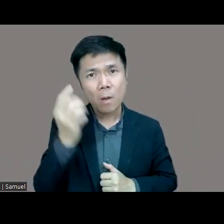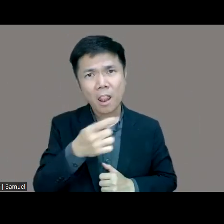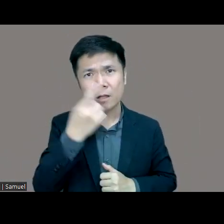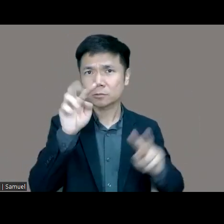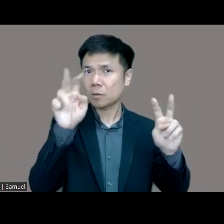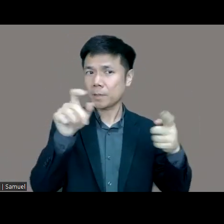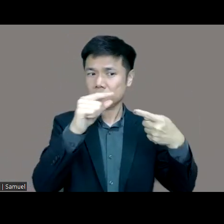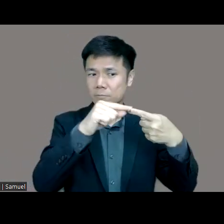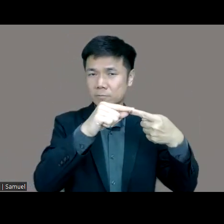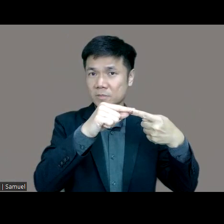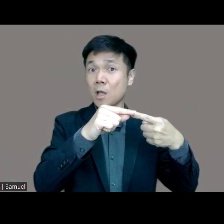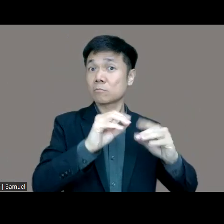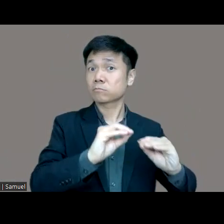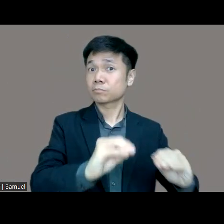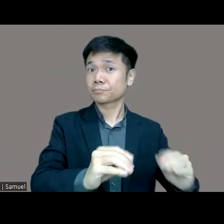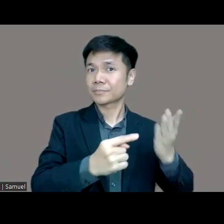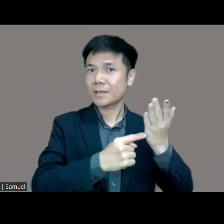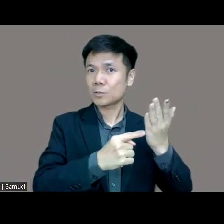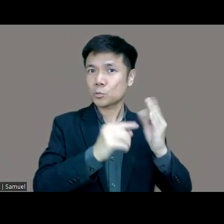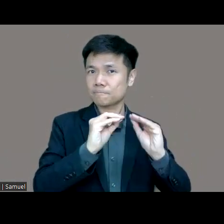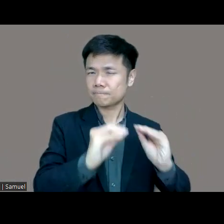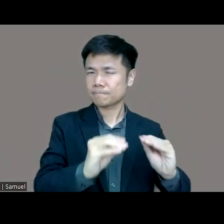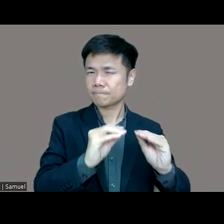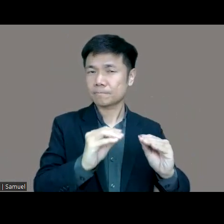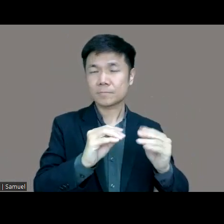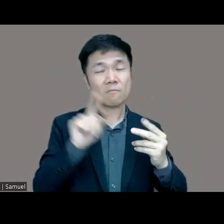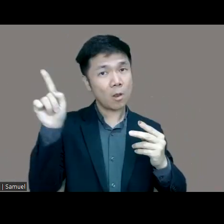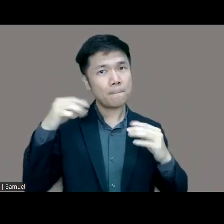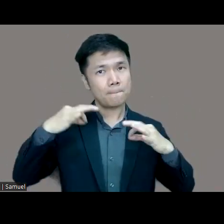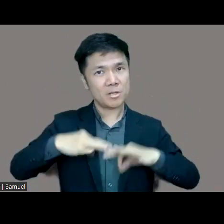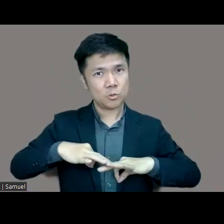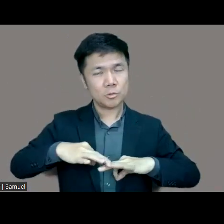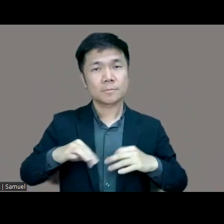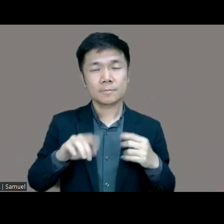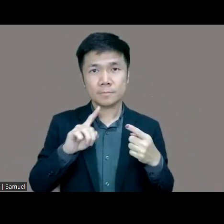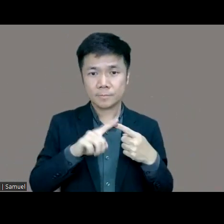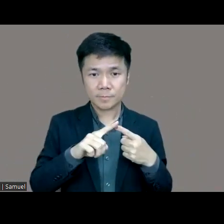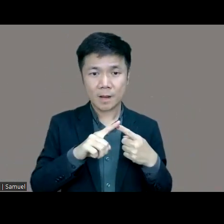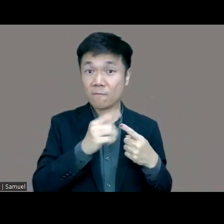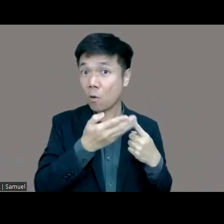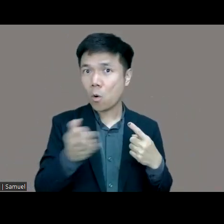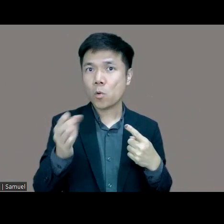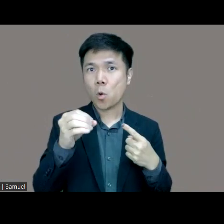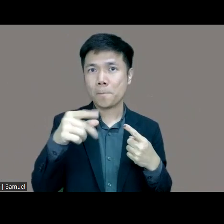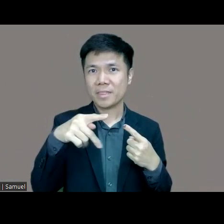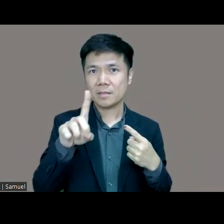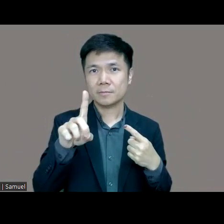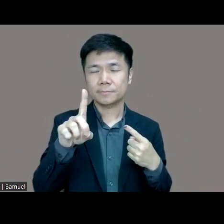building on administrative functions should also be given to OPDs. And I guess this would be